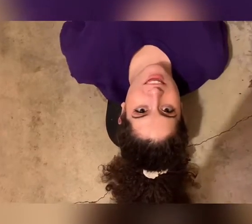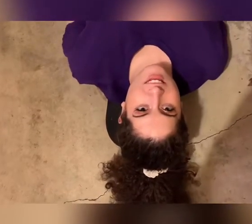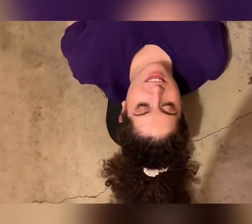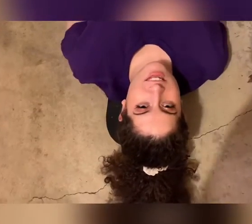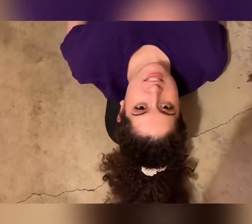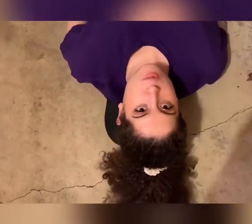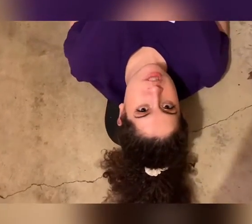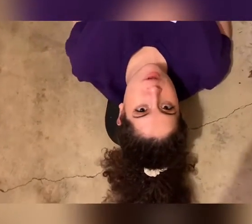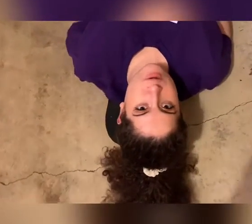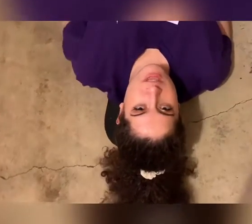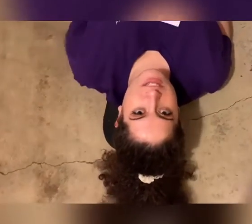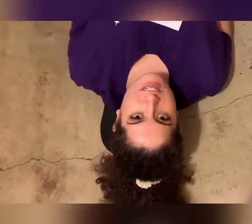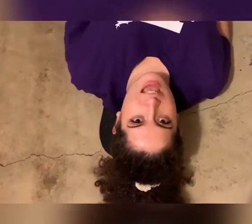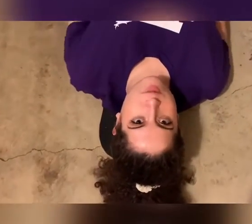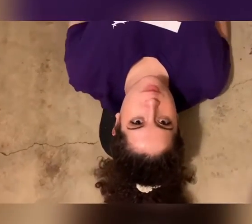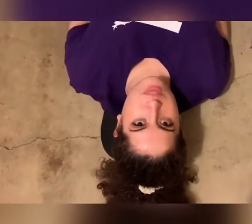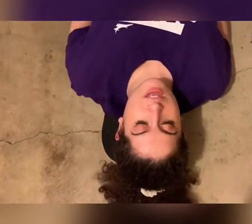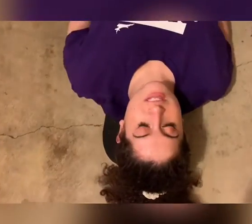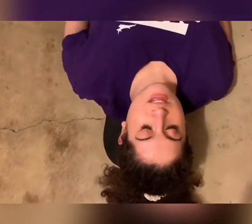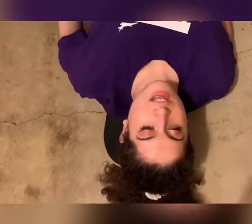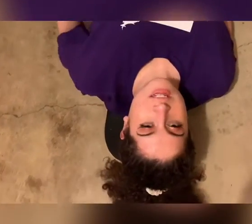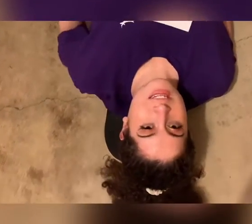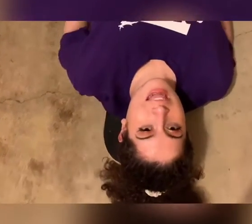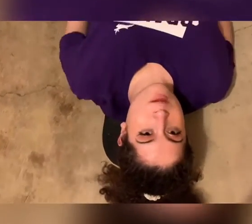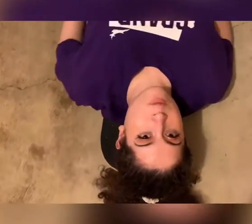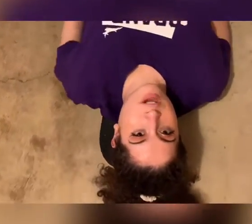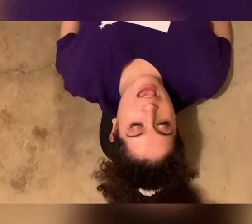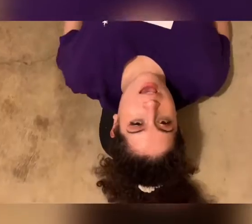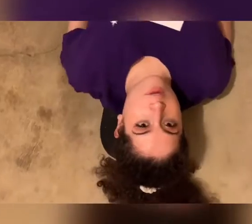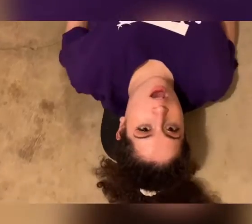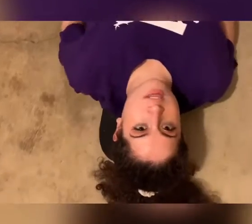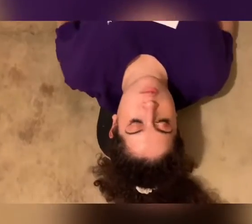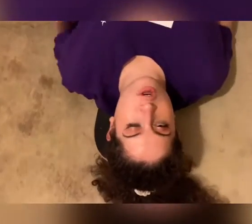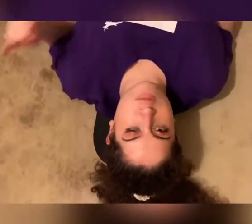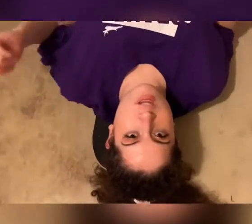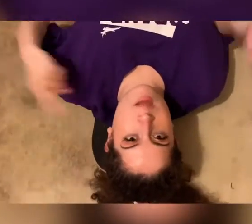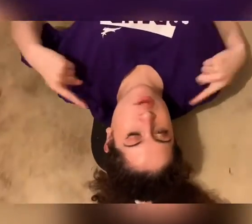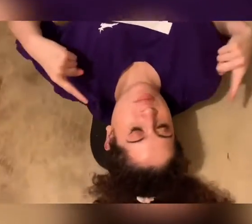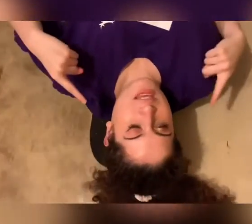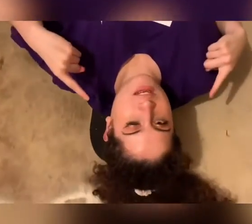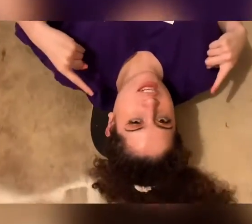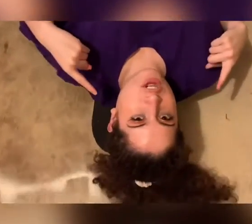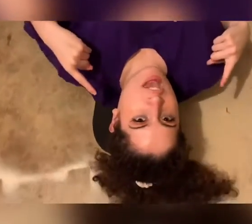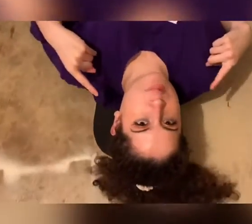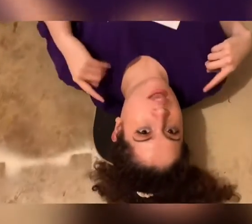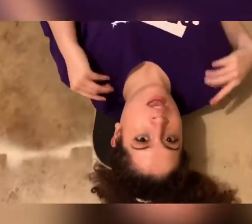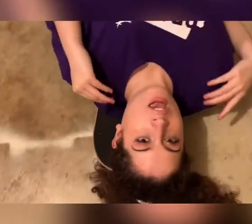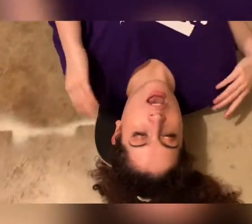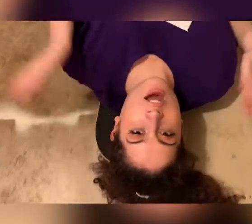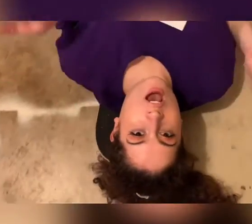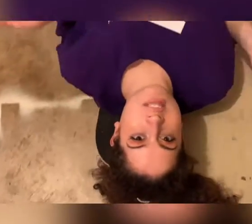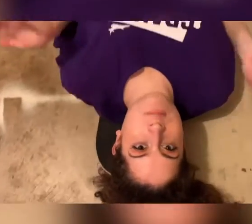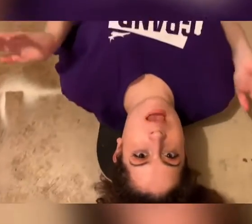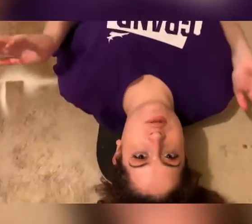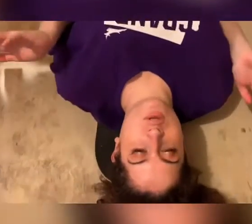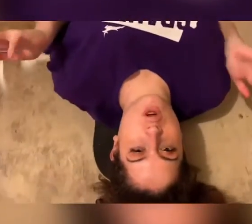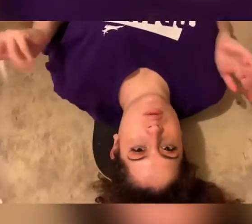weekend, kids. We're so excited to have you with us. Today, we're going to have awesome worship time with me, Teacher Gabby, an awesome Bible story with